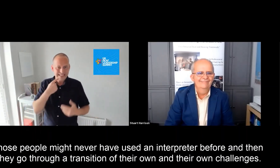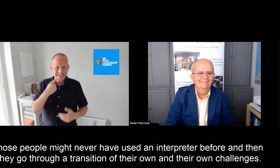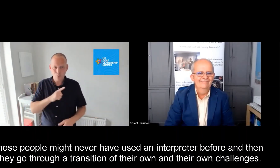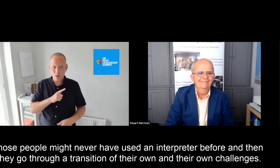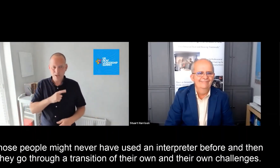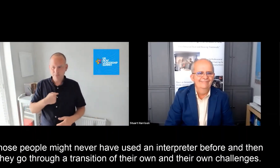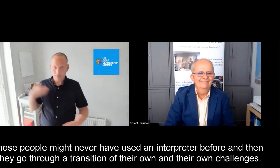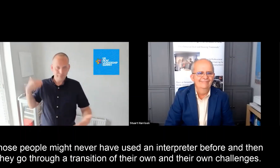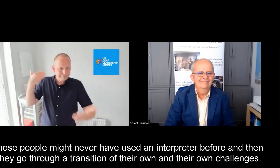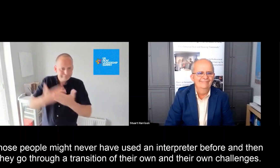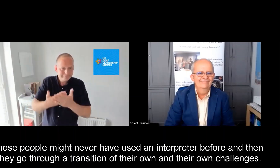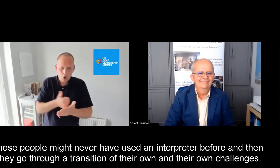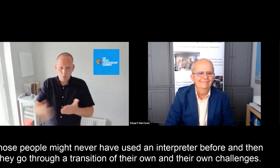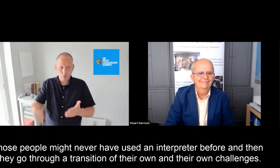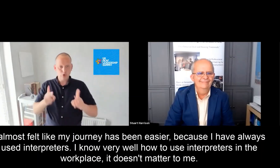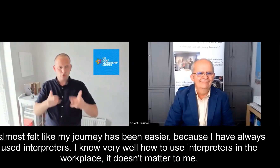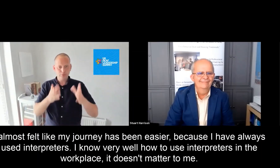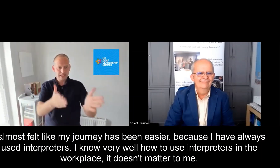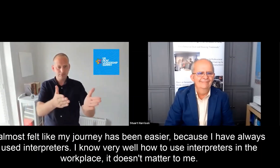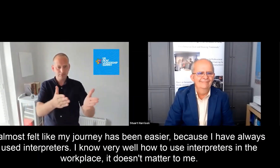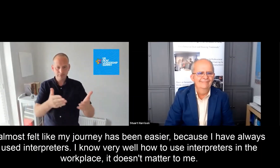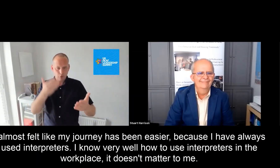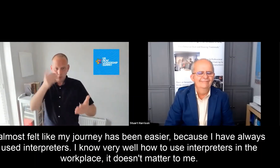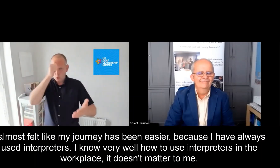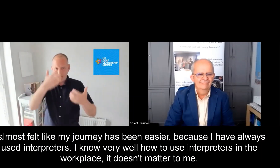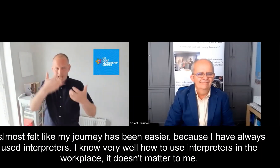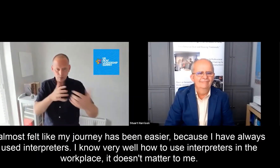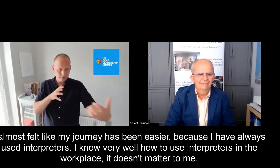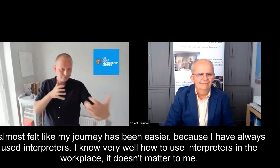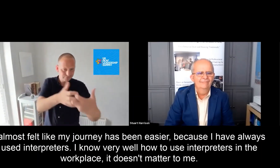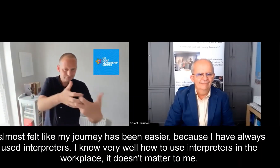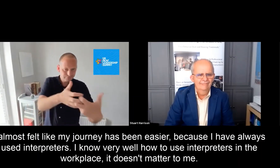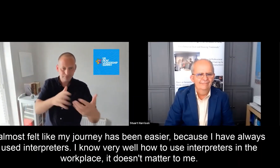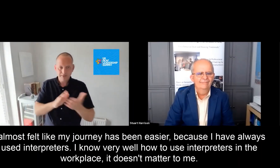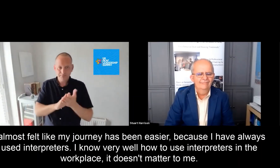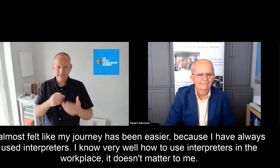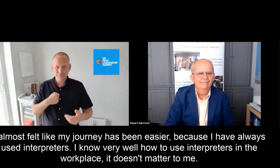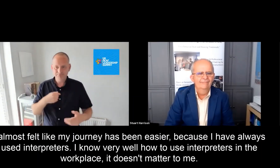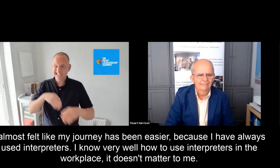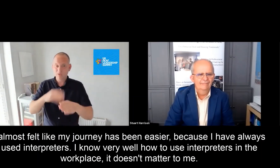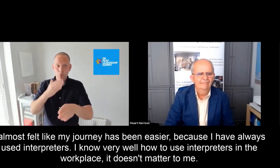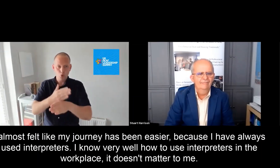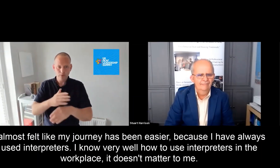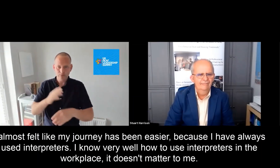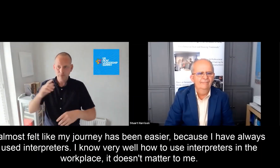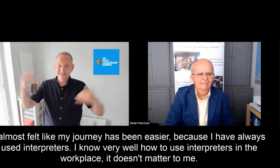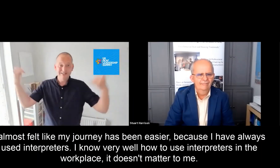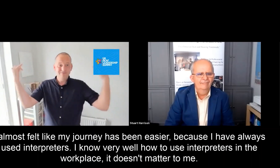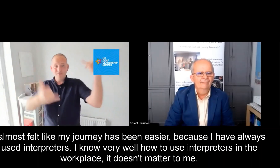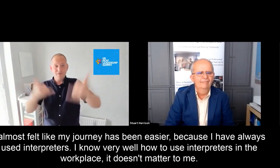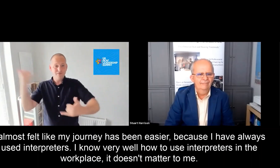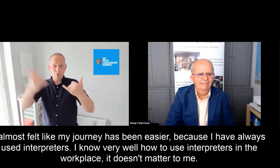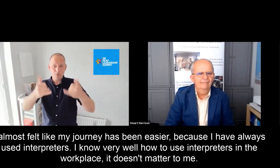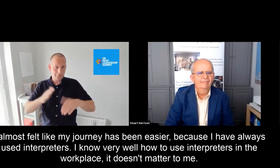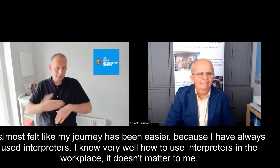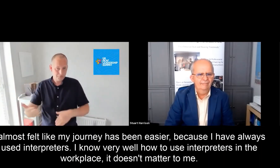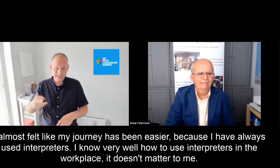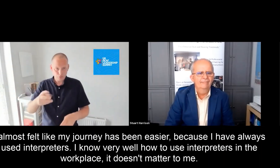own challenges. I almost feel like my journey has been easier because I have always used interpreters. I know very well how to use interpreters